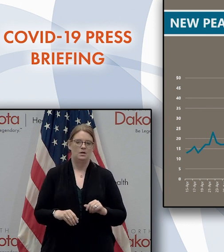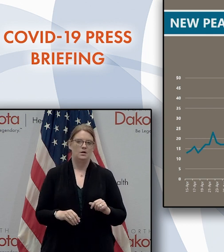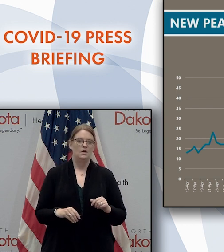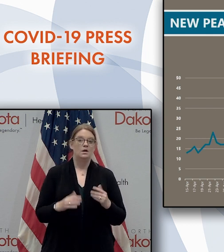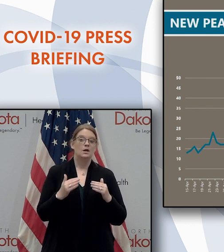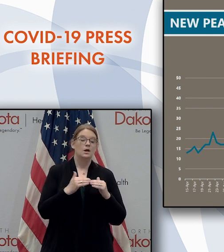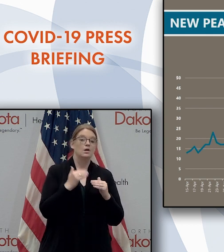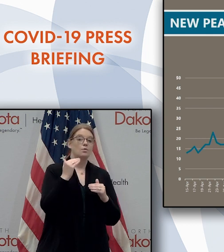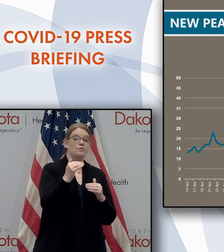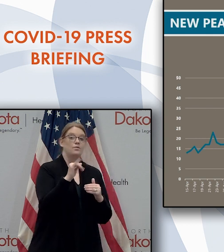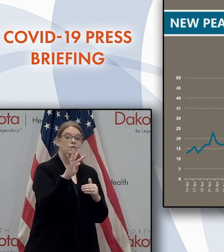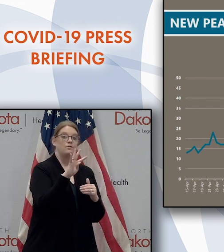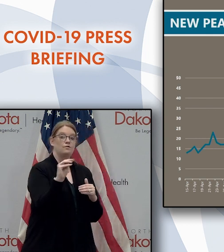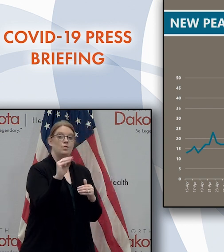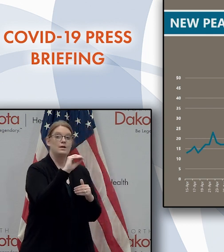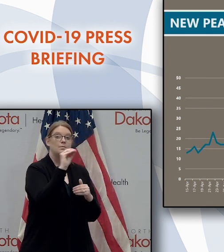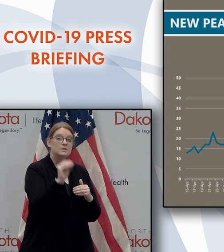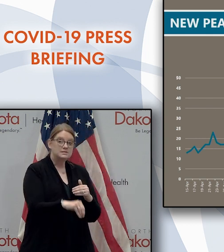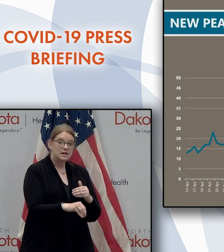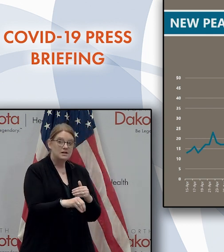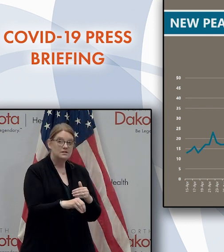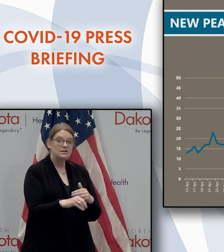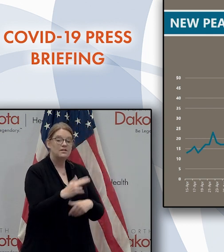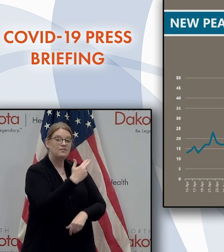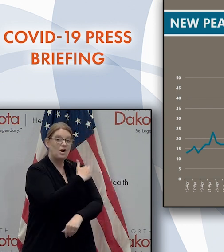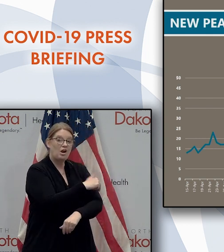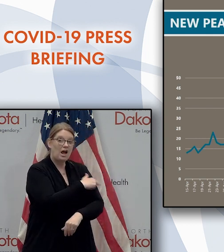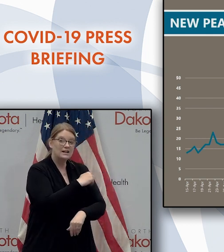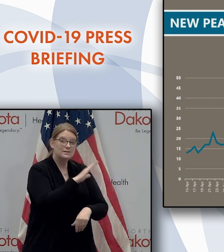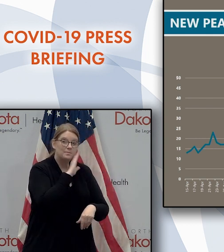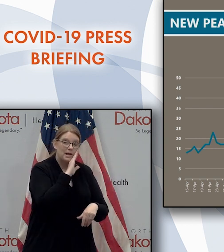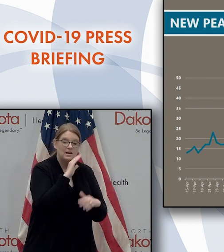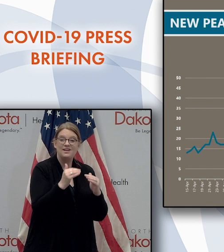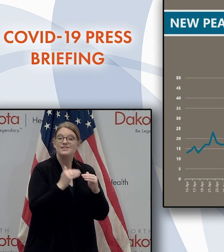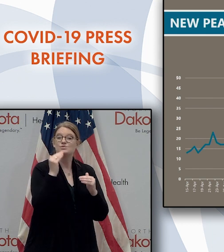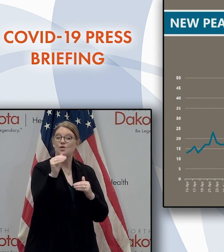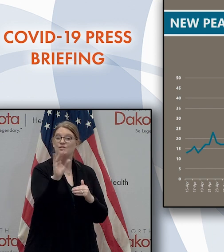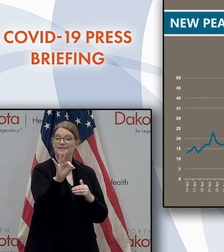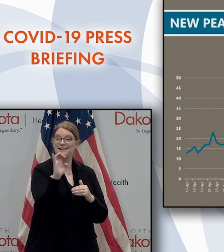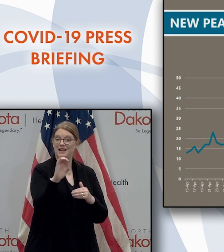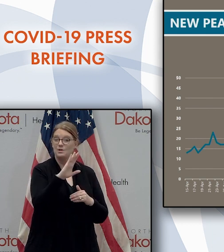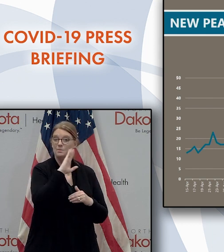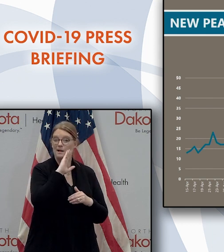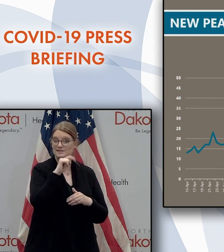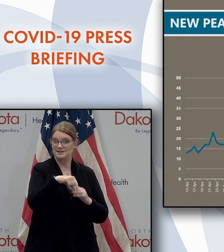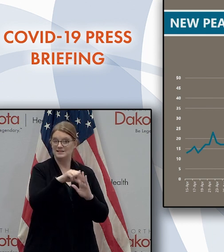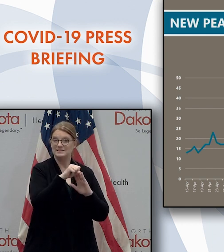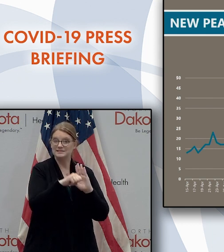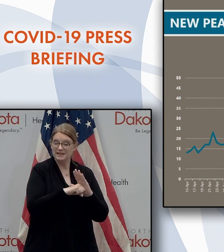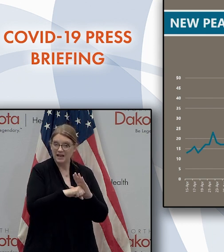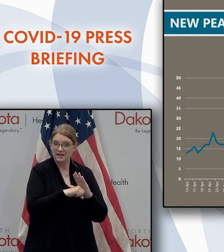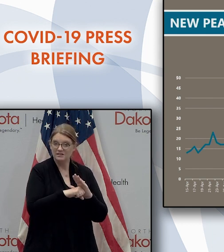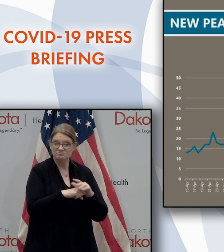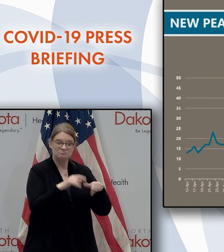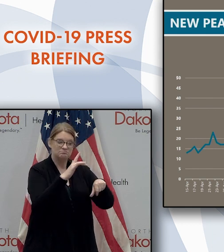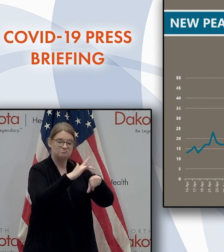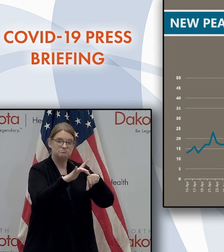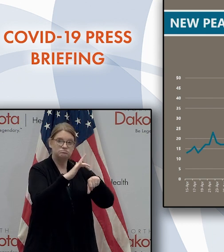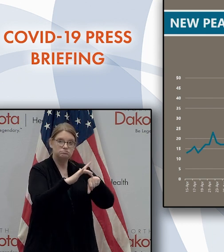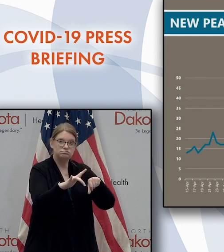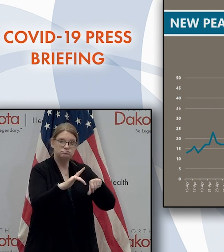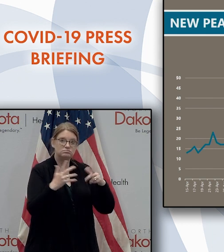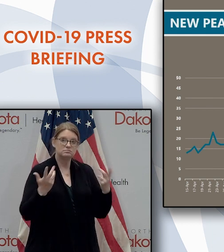over 40% of our current overall hospital bed capacity. There's over 900 beds in the state right now that are currently